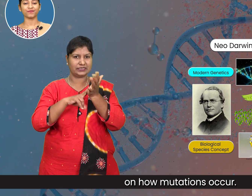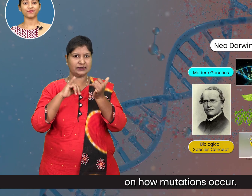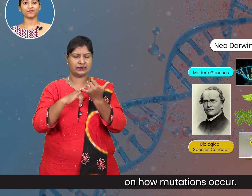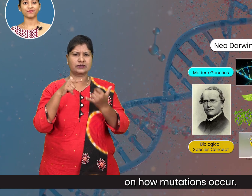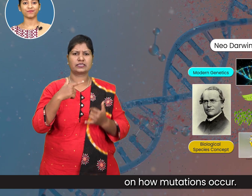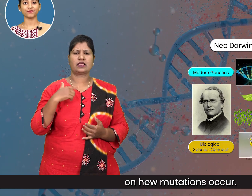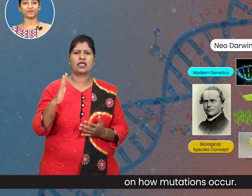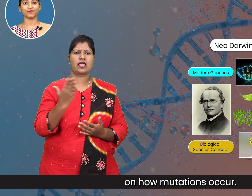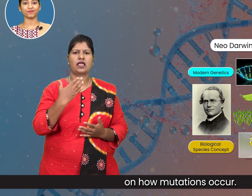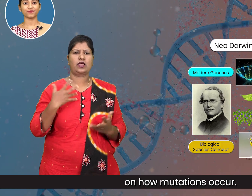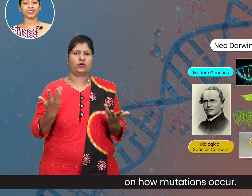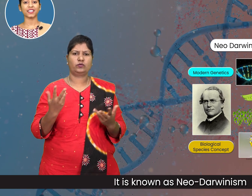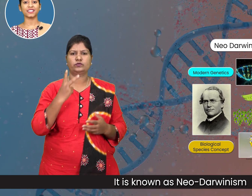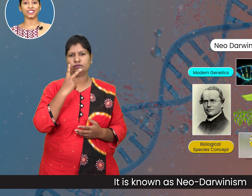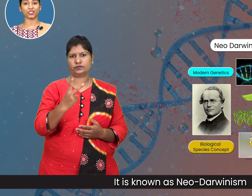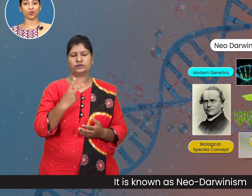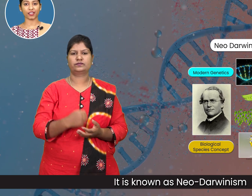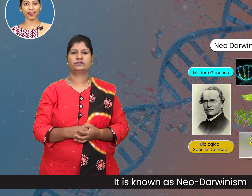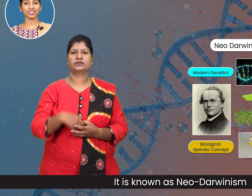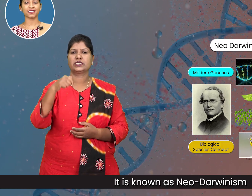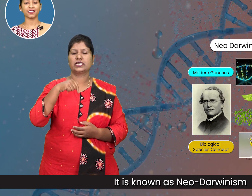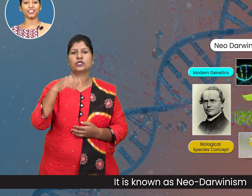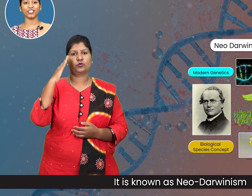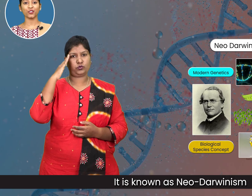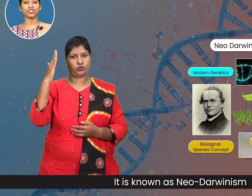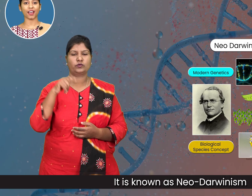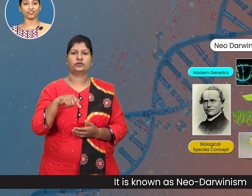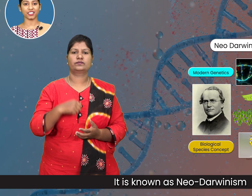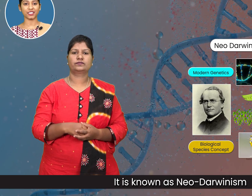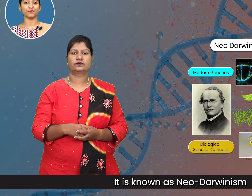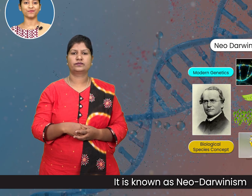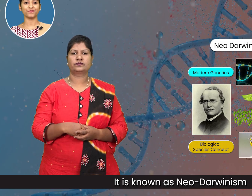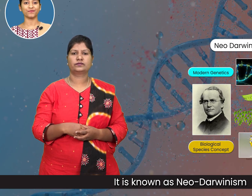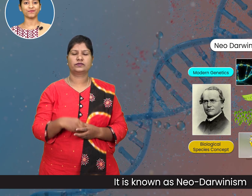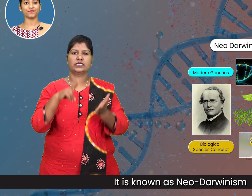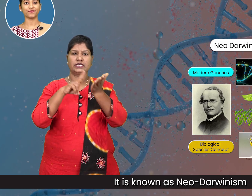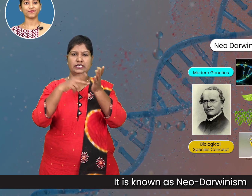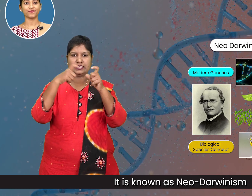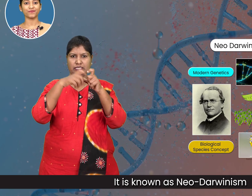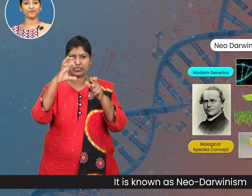It is known as Neo-Darwinism.